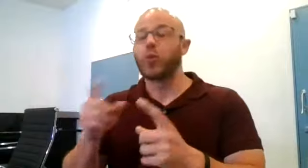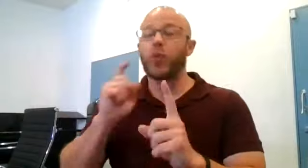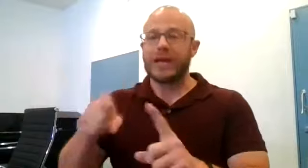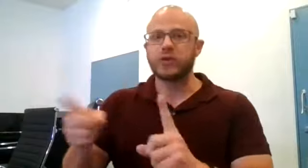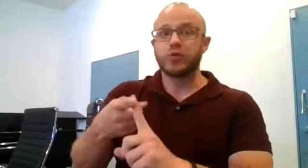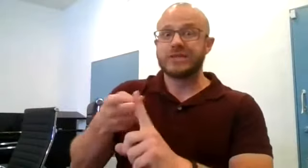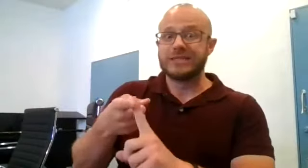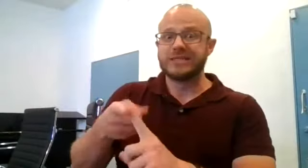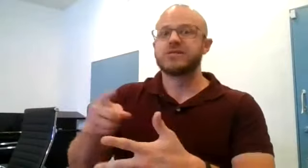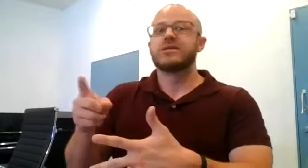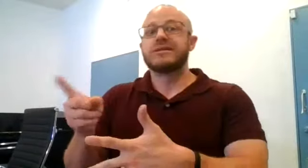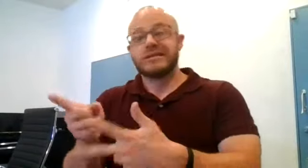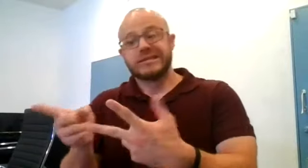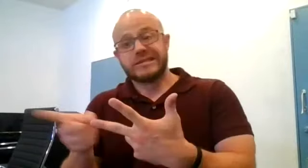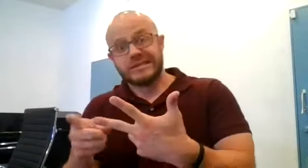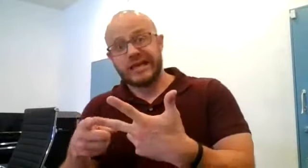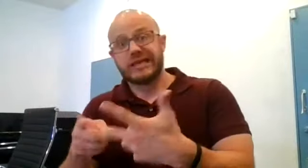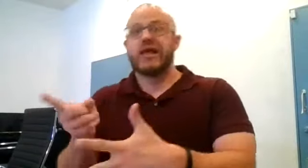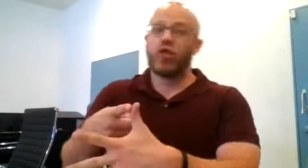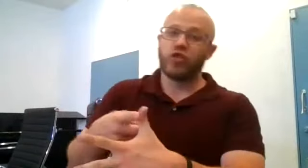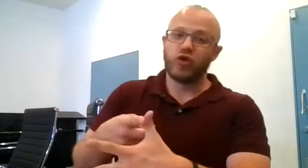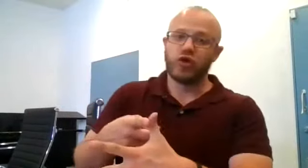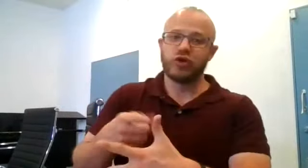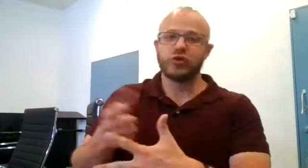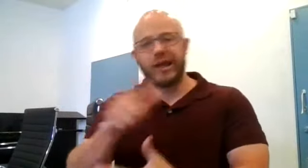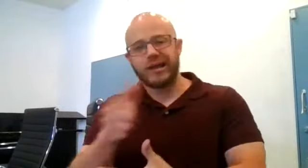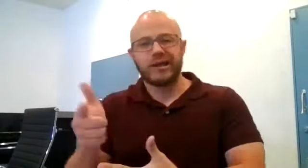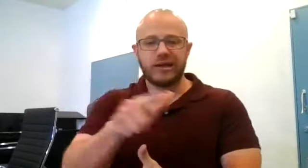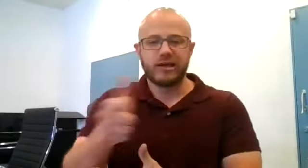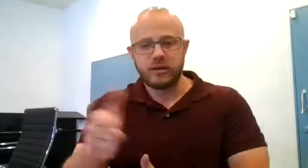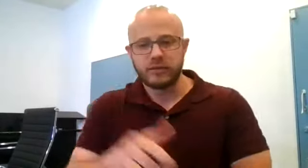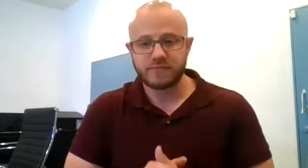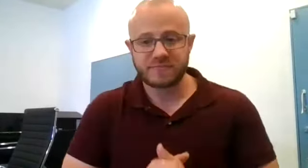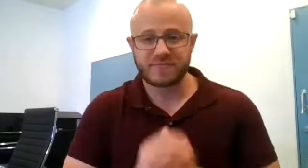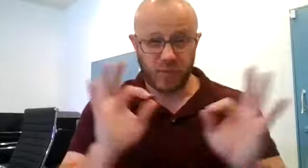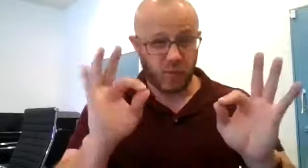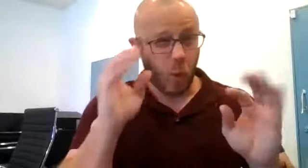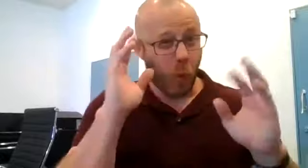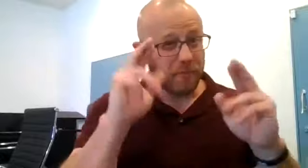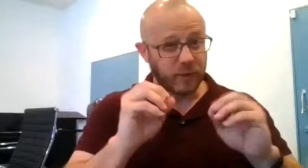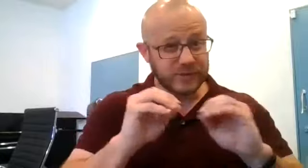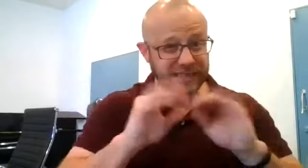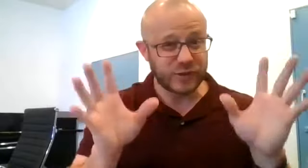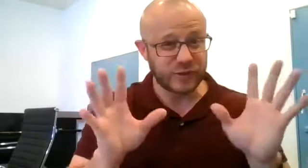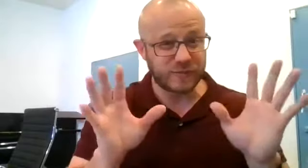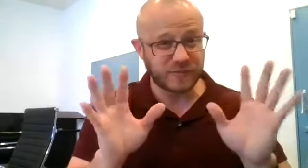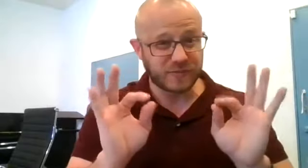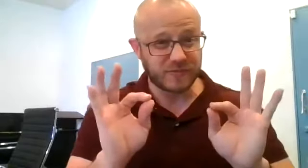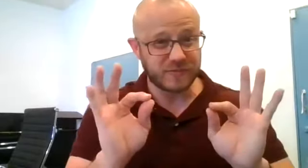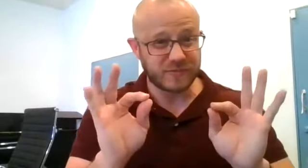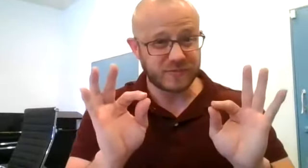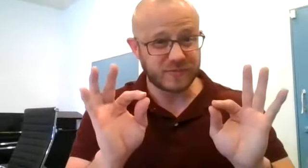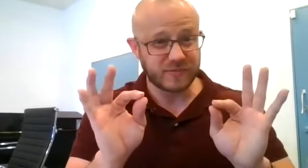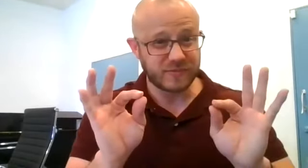don't know what we need to do first, second, third, etc. I hope that's clear.